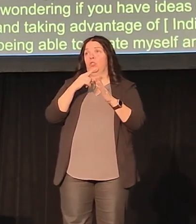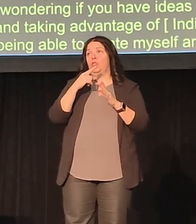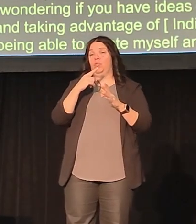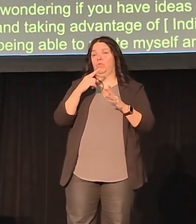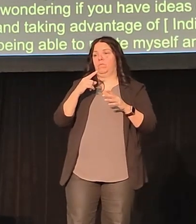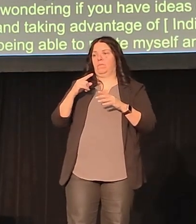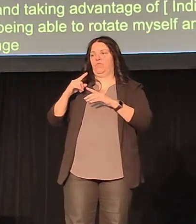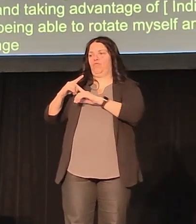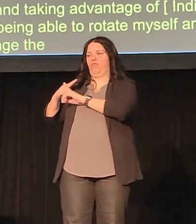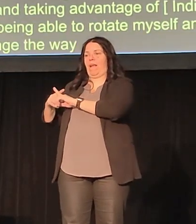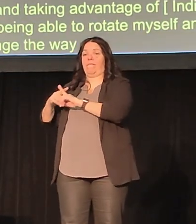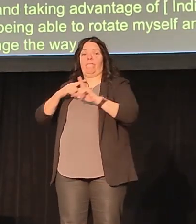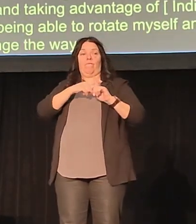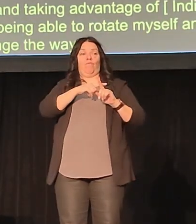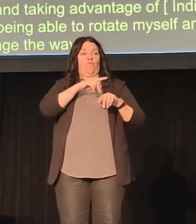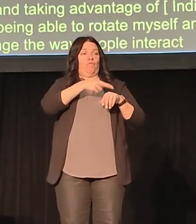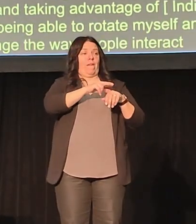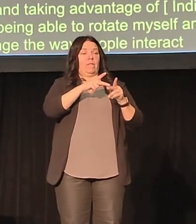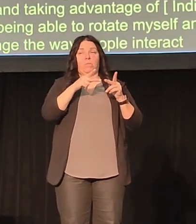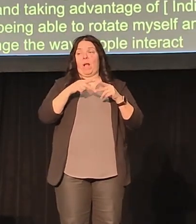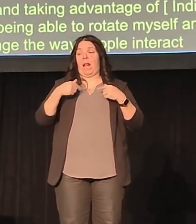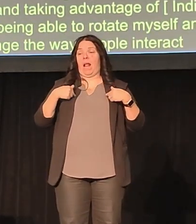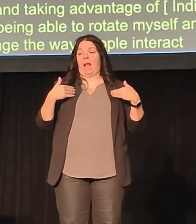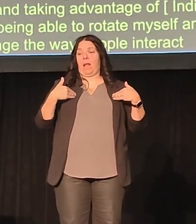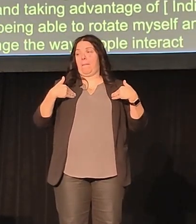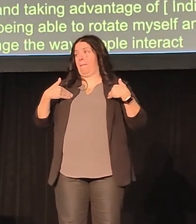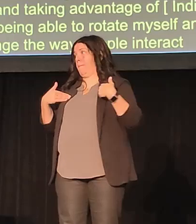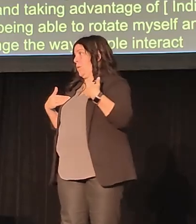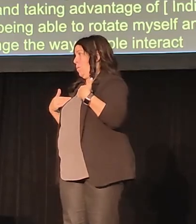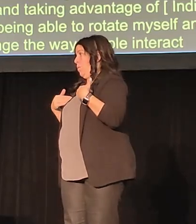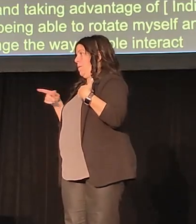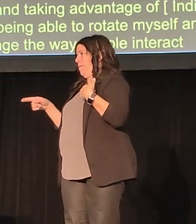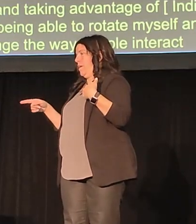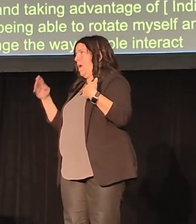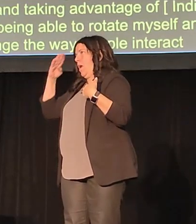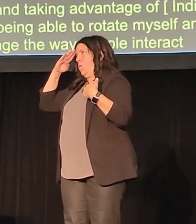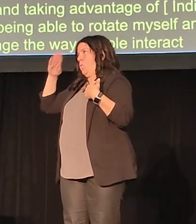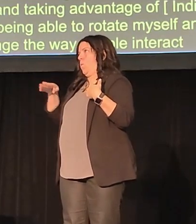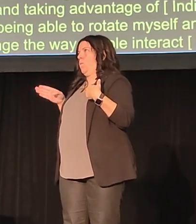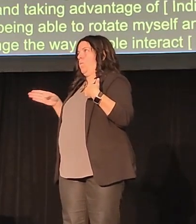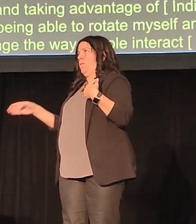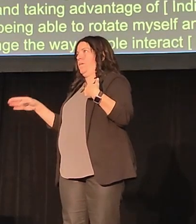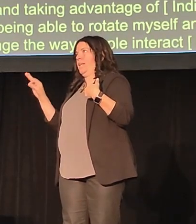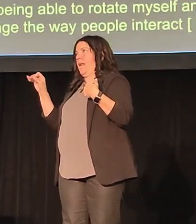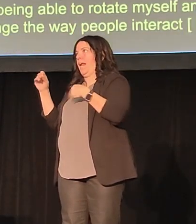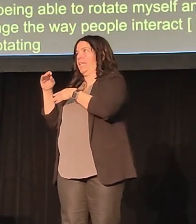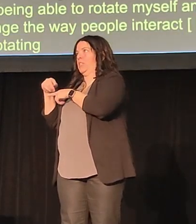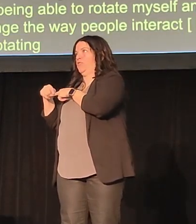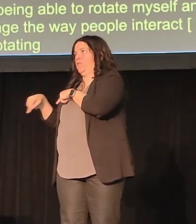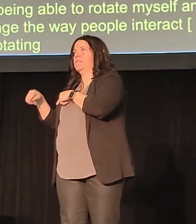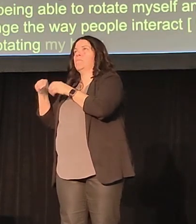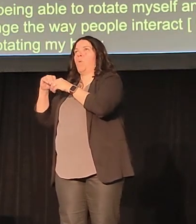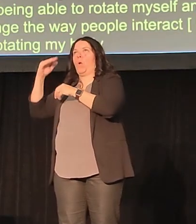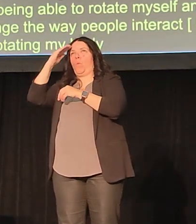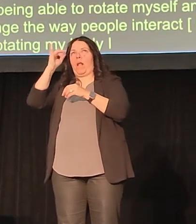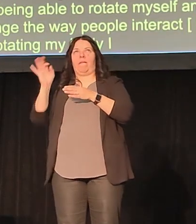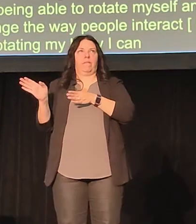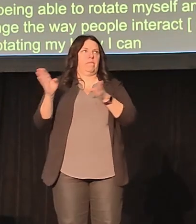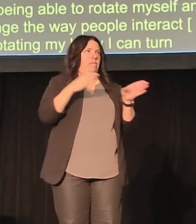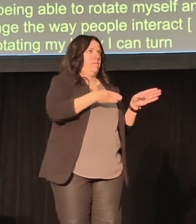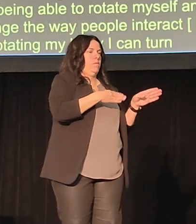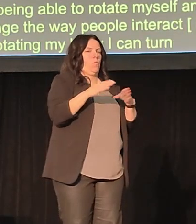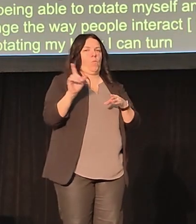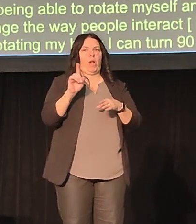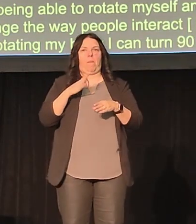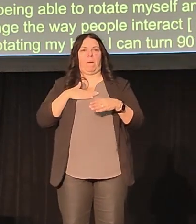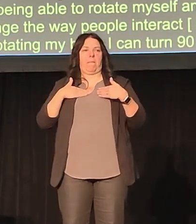point, by rotating my body, I can know that I are 90 degrees and I'm more aware of the movement of